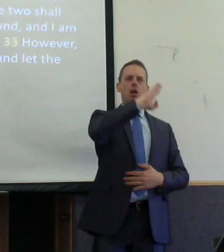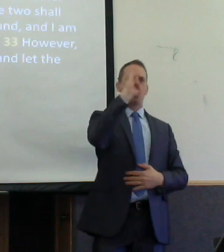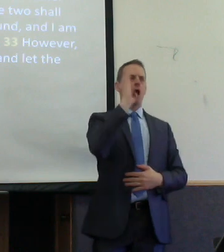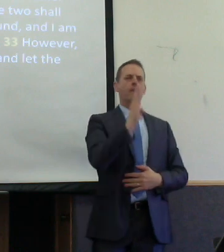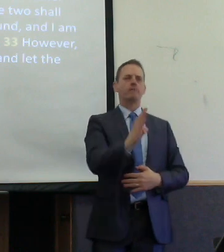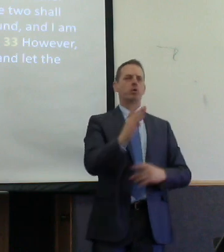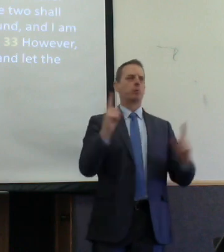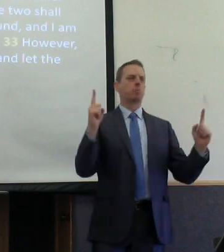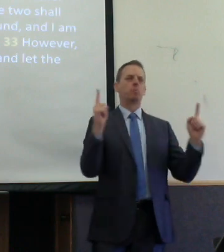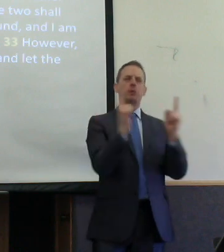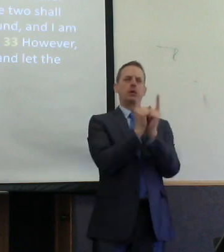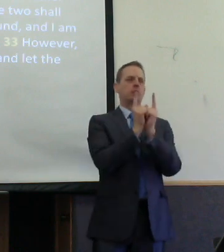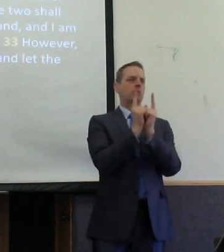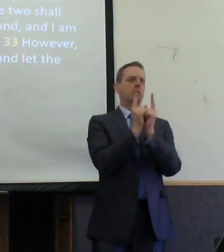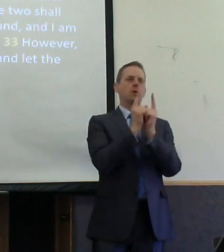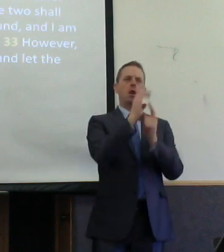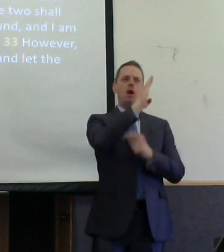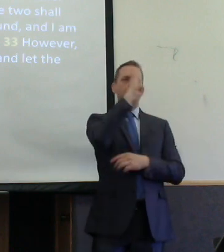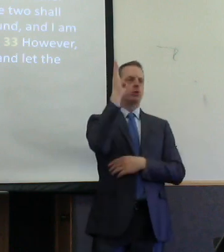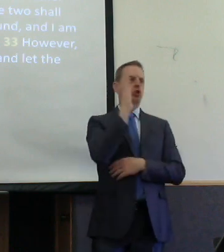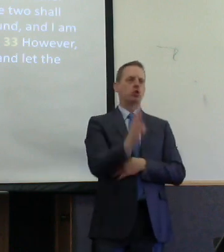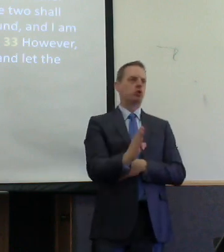what both you eat, never eat. I